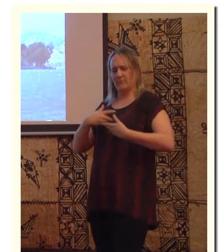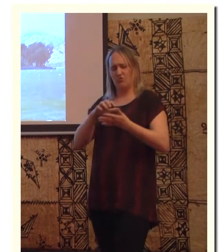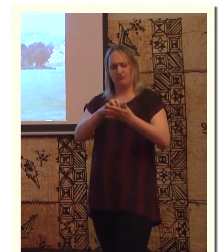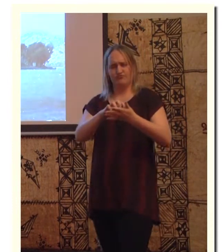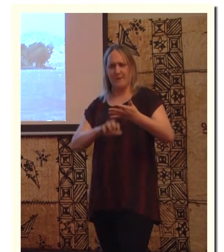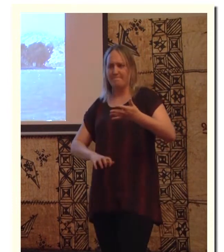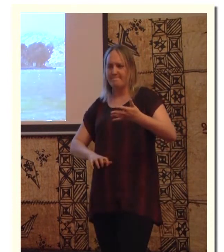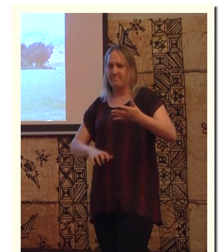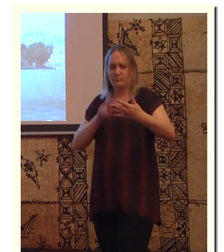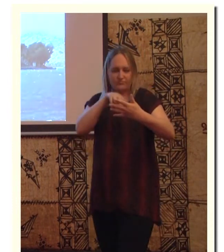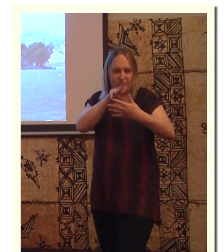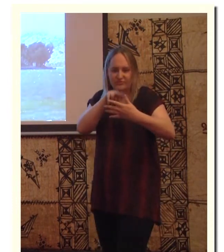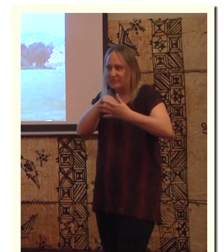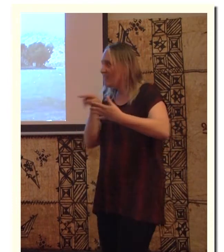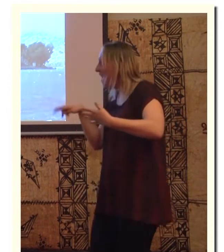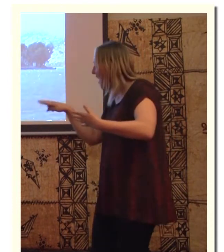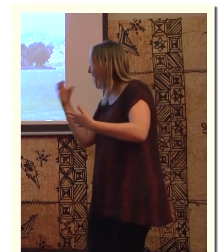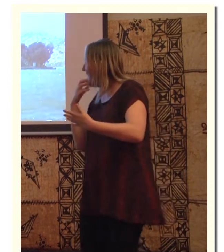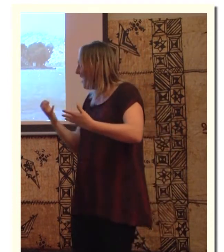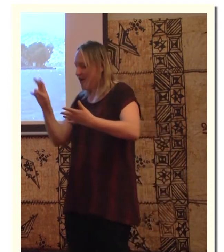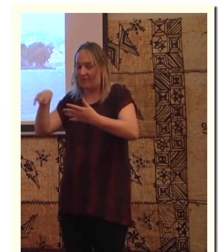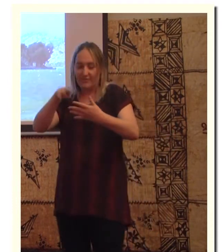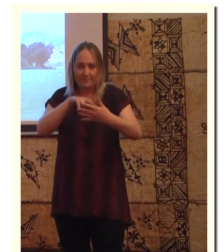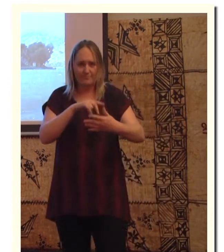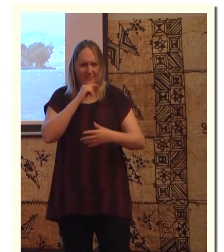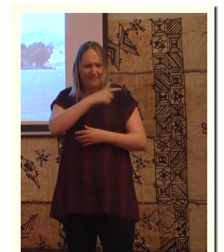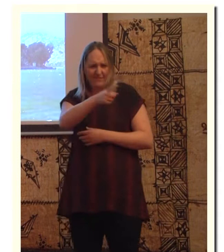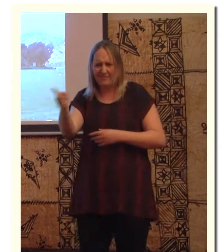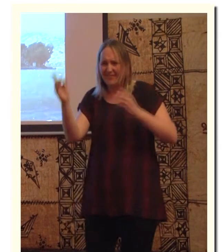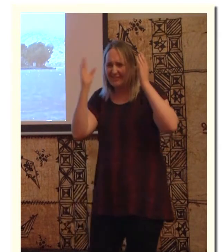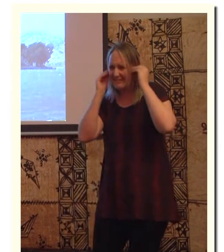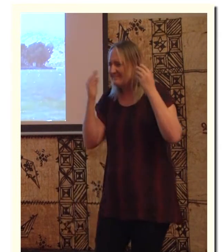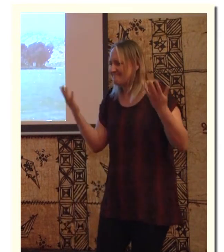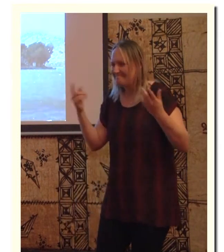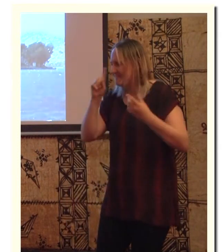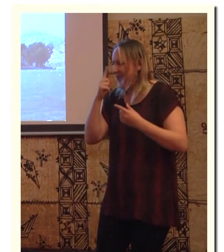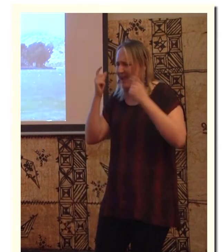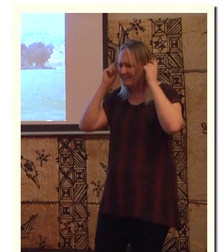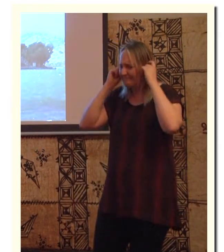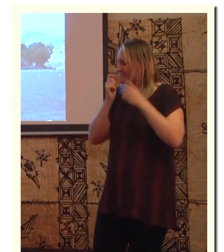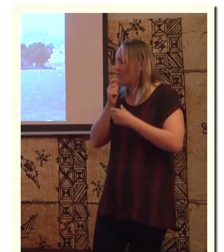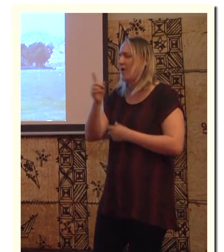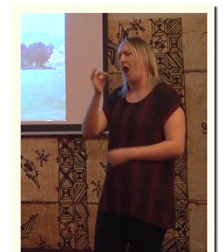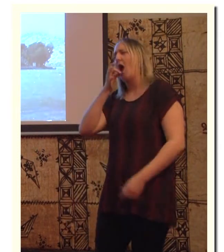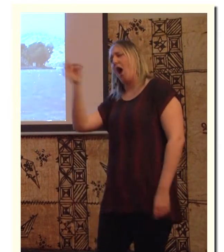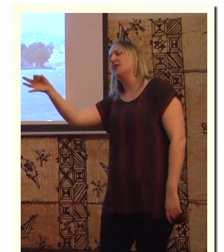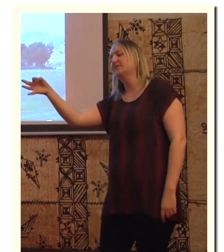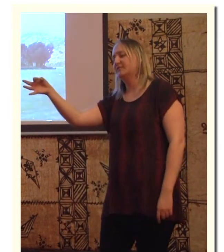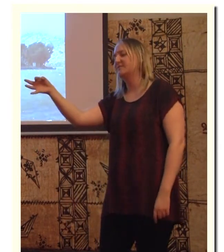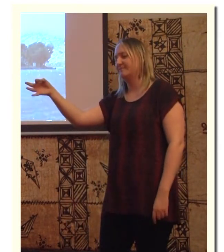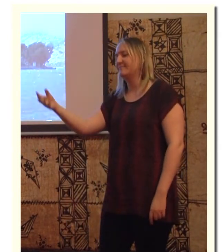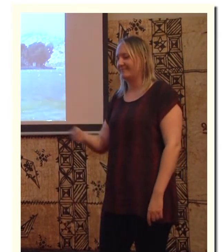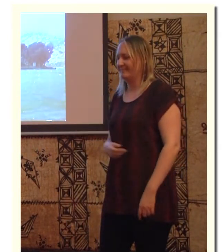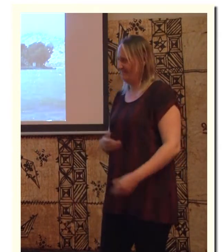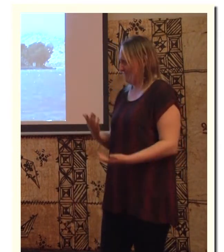a prison island. And when I went there, I was given a script so that I could learn everything about what was going